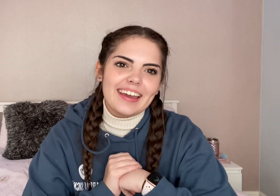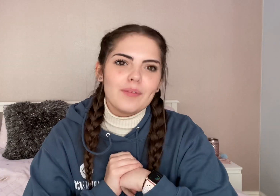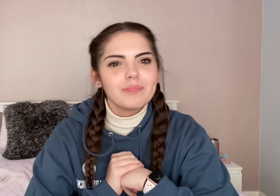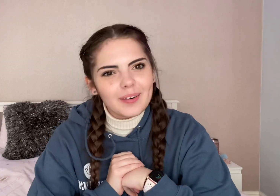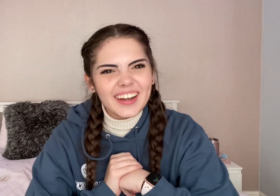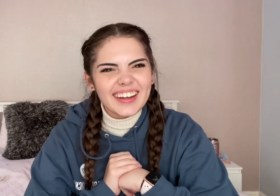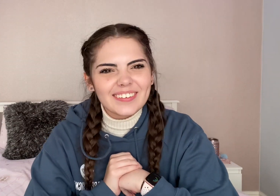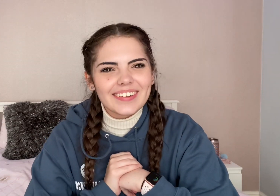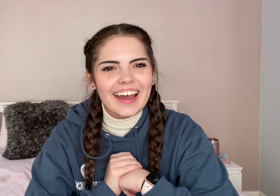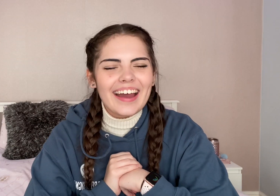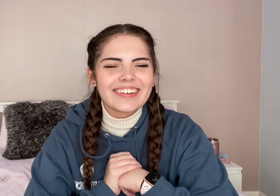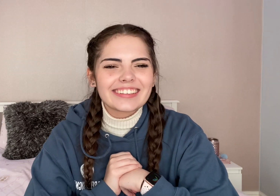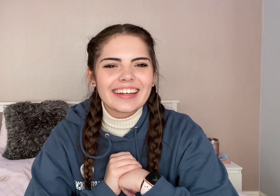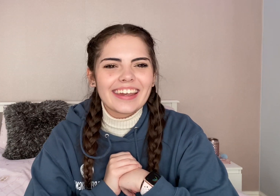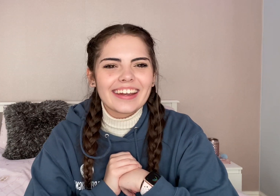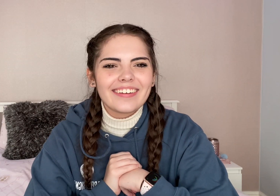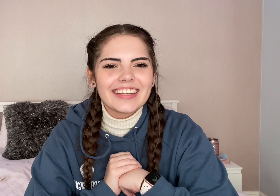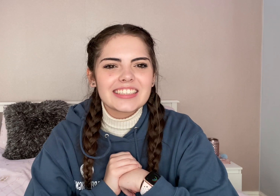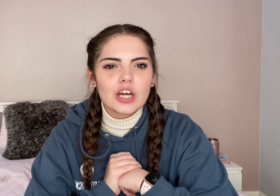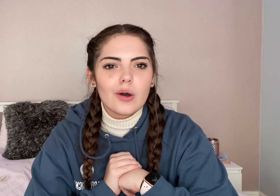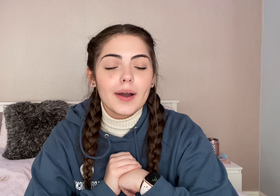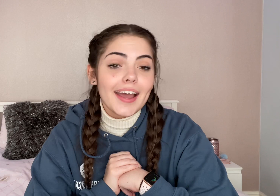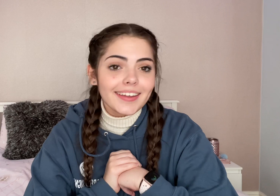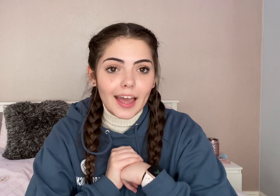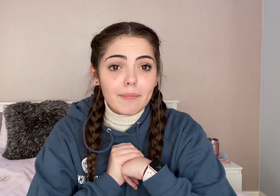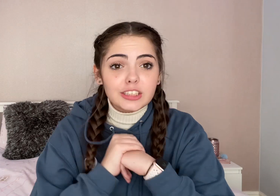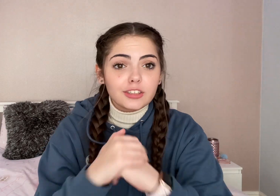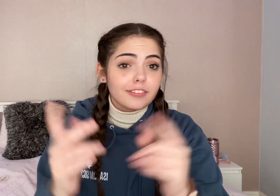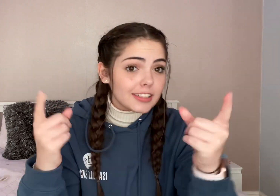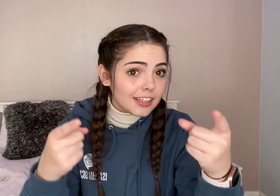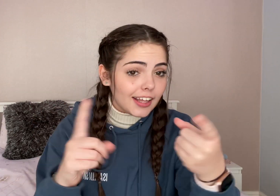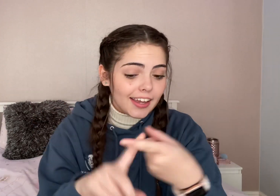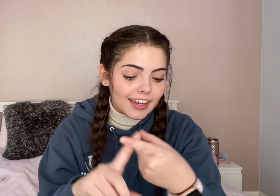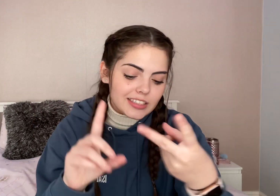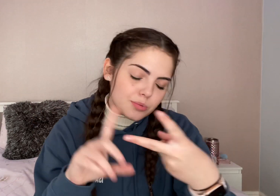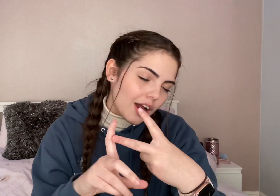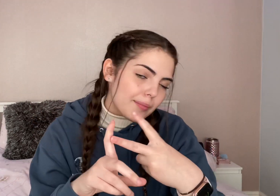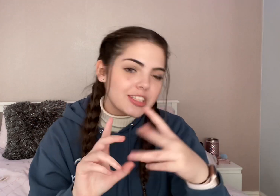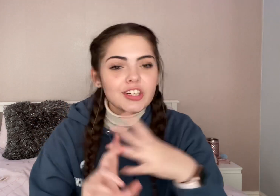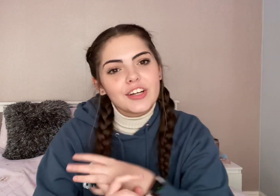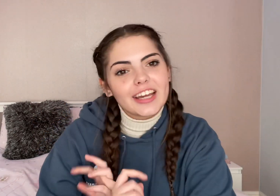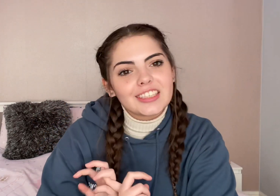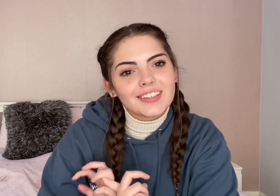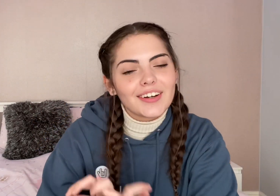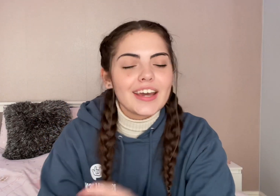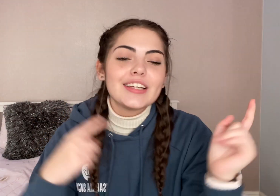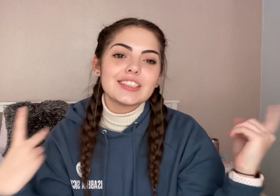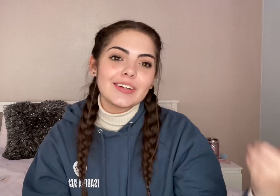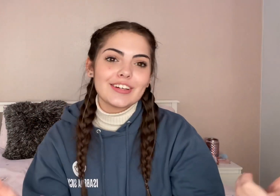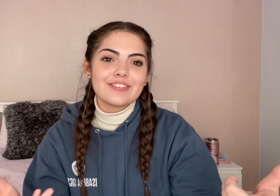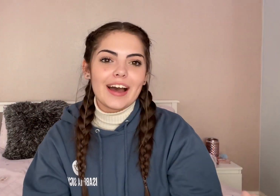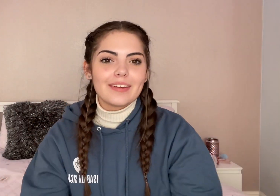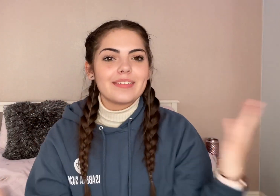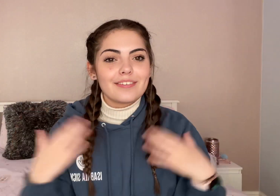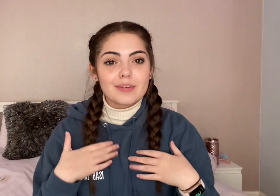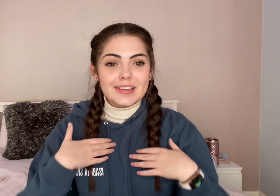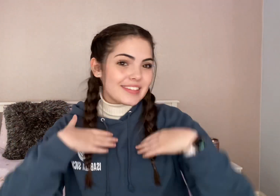but we're gonna ignore that and we're just gonna get going. So yeah, make sure you don't forget to like and subscribe and turn notifications on so you get notified whenever I post a new video.